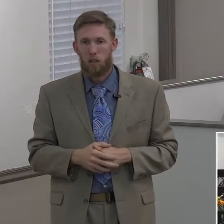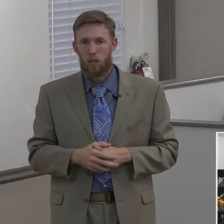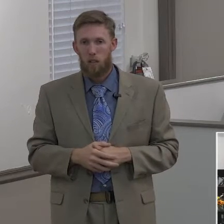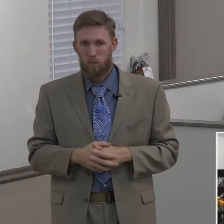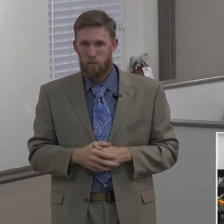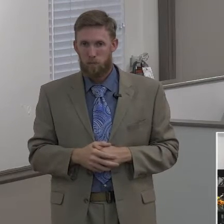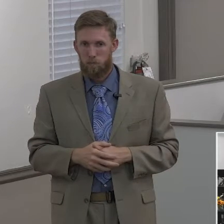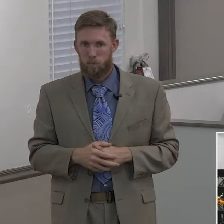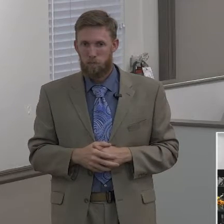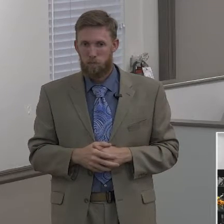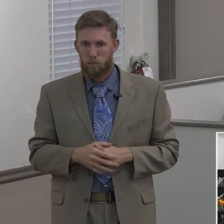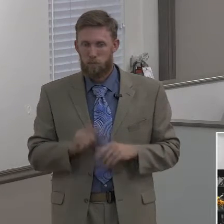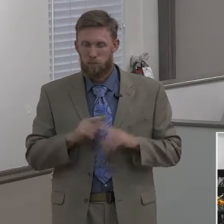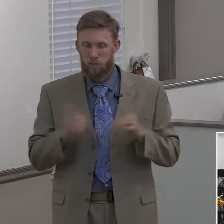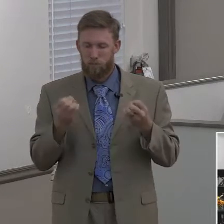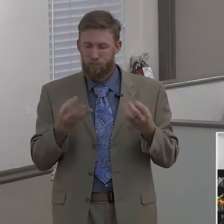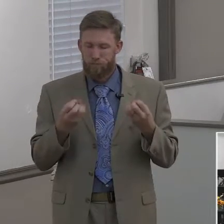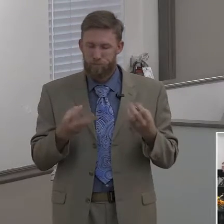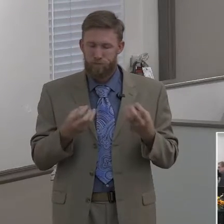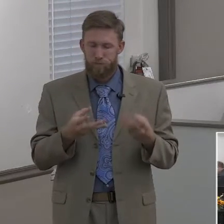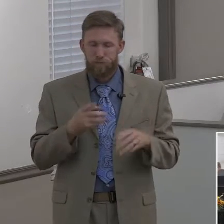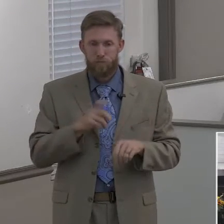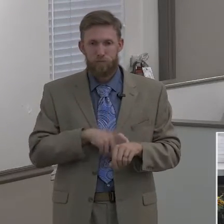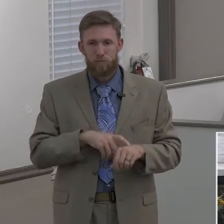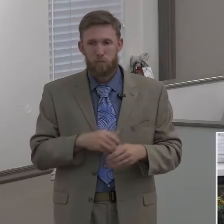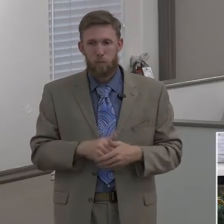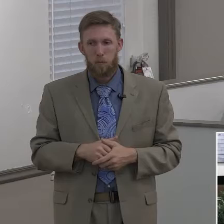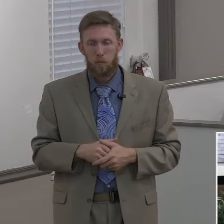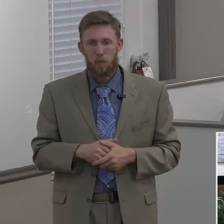Now, but you know, so many times, ladies and gentlemen,